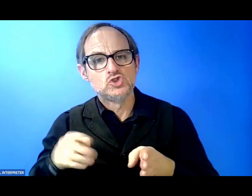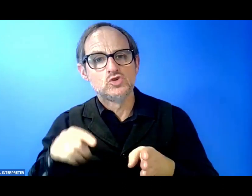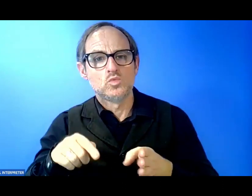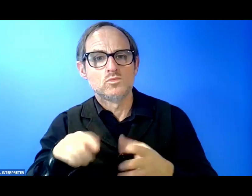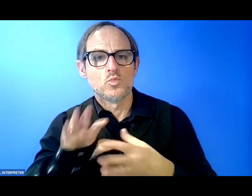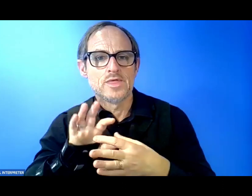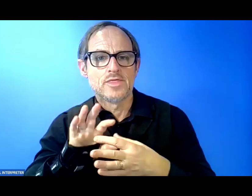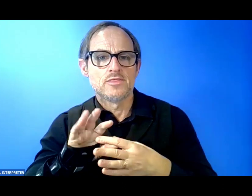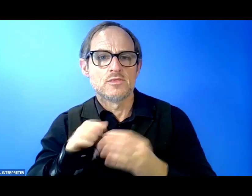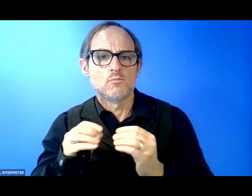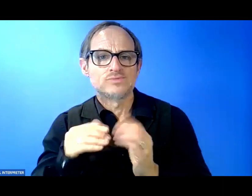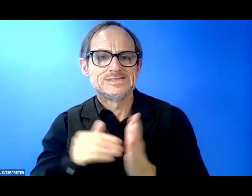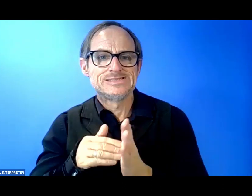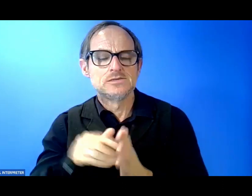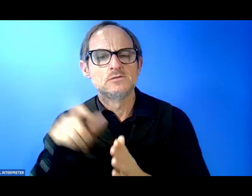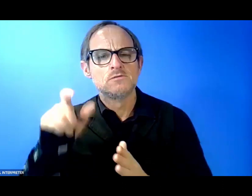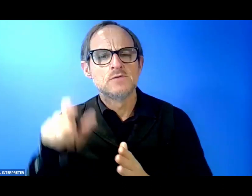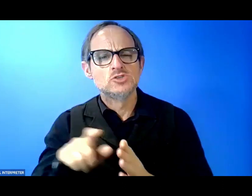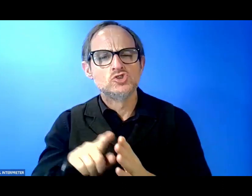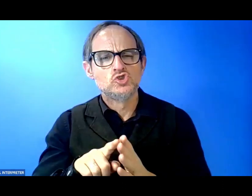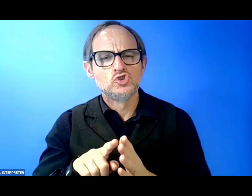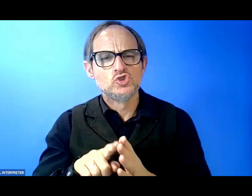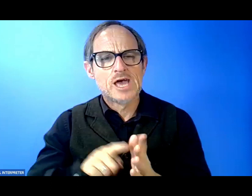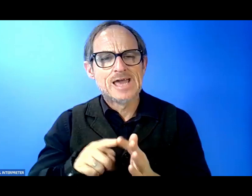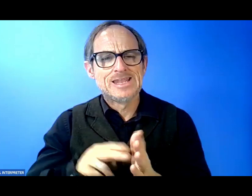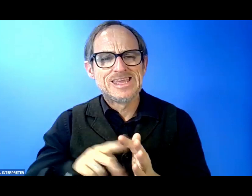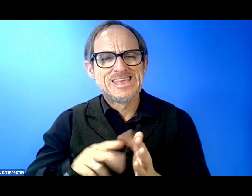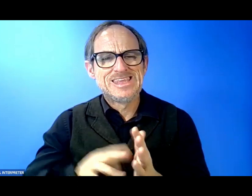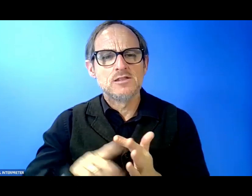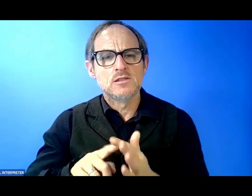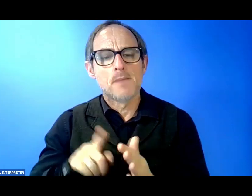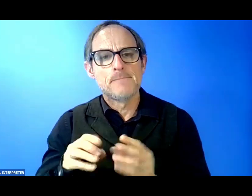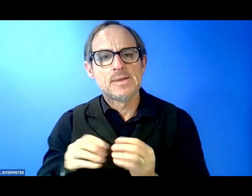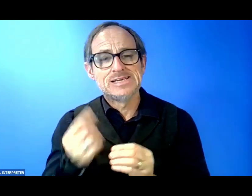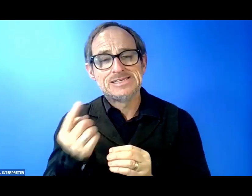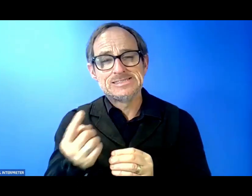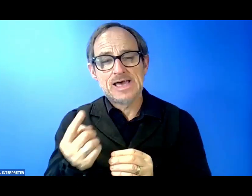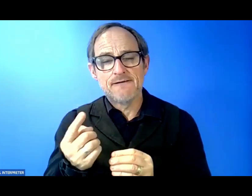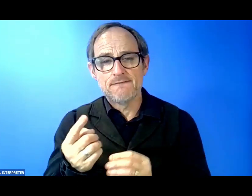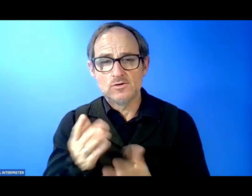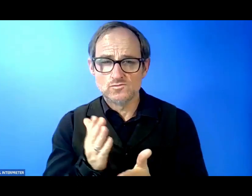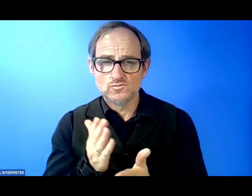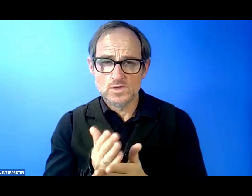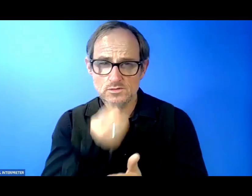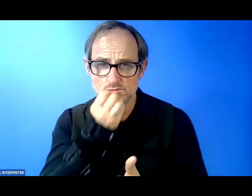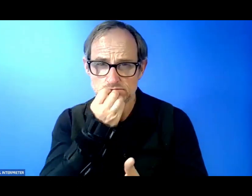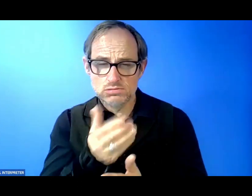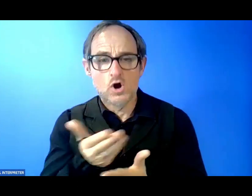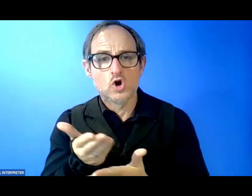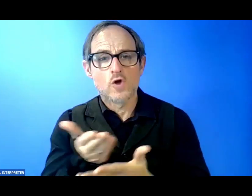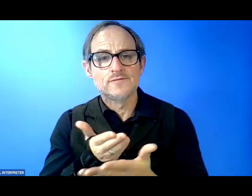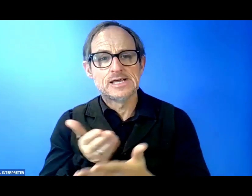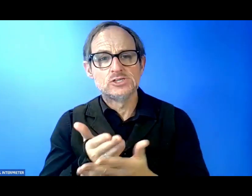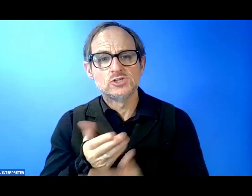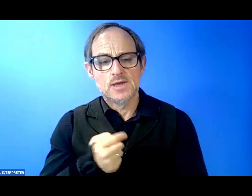Brazilian team with Janine Benyes. And I just want to jump in and say this because it was a really amazing conversation for me. I was